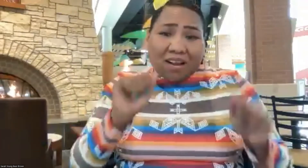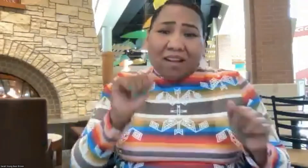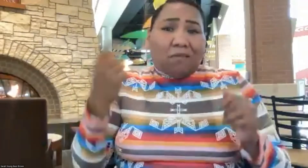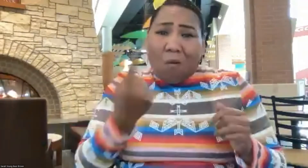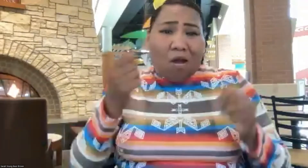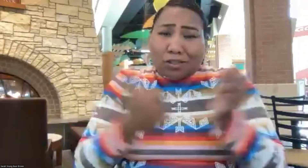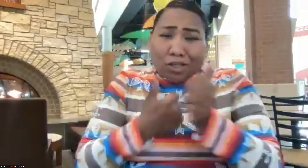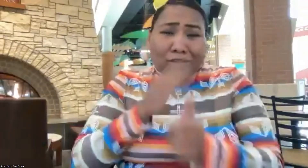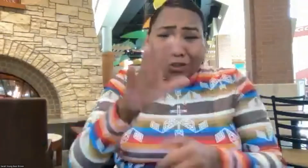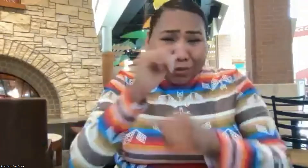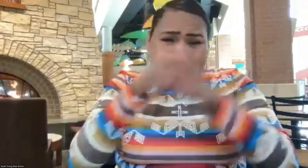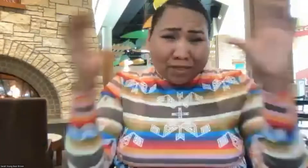but persevering has been worth it,